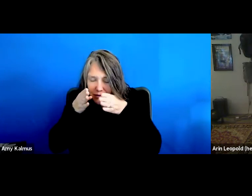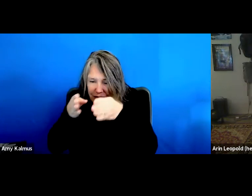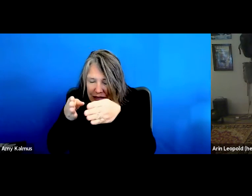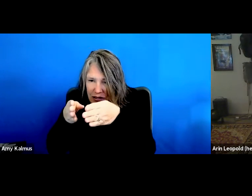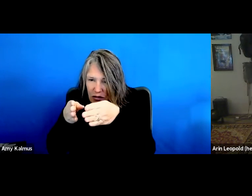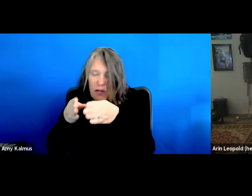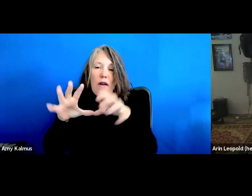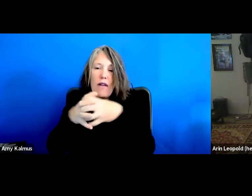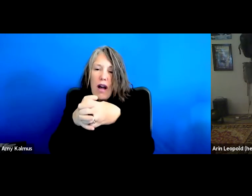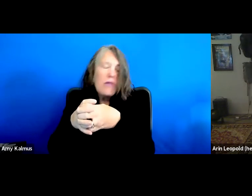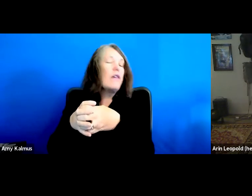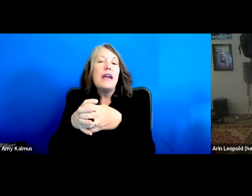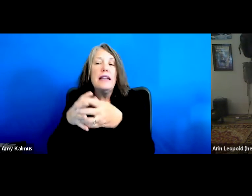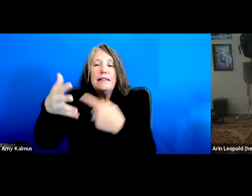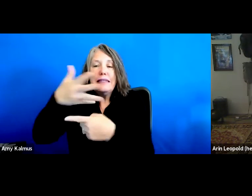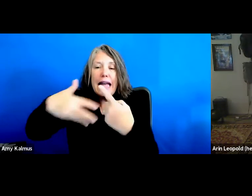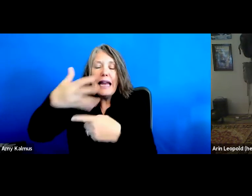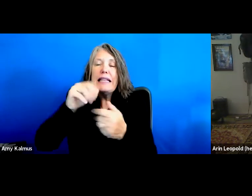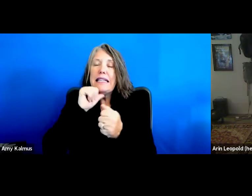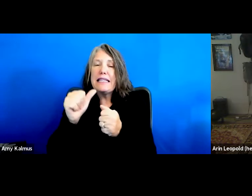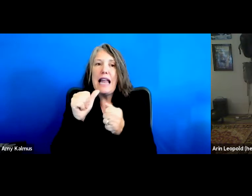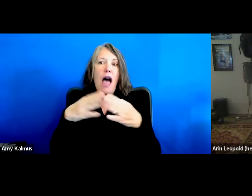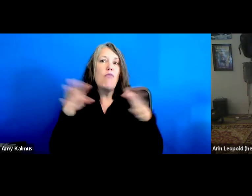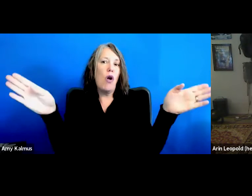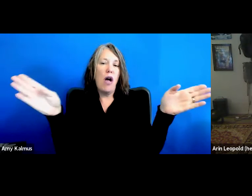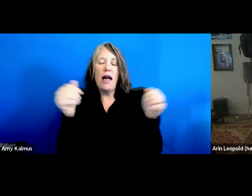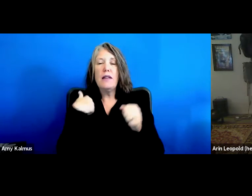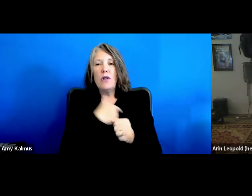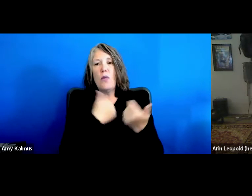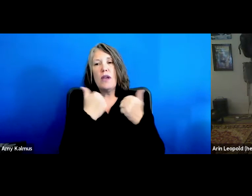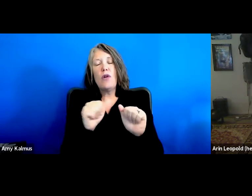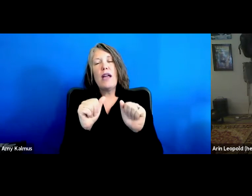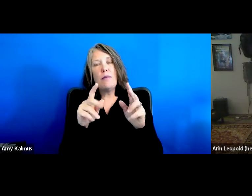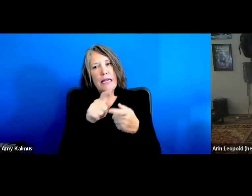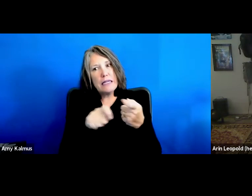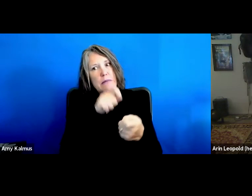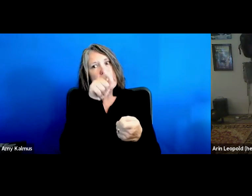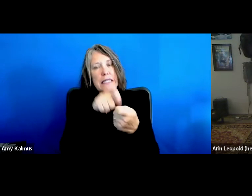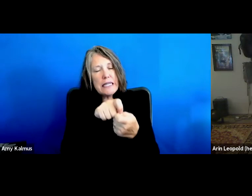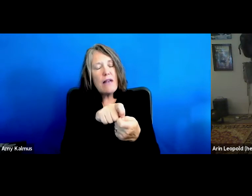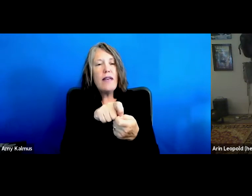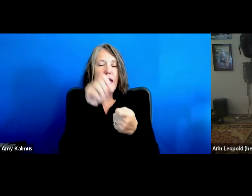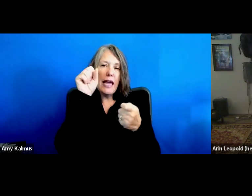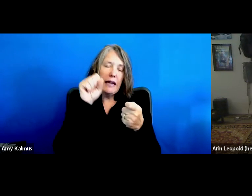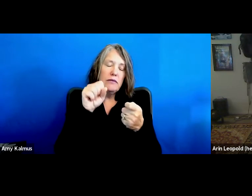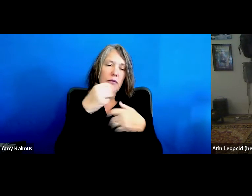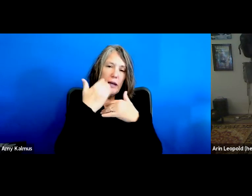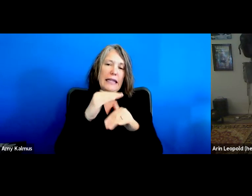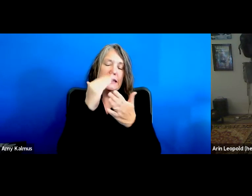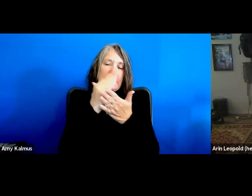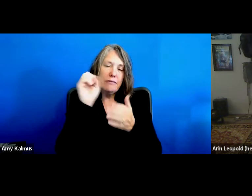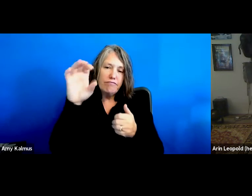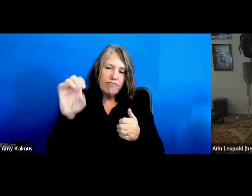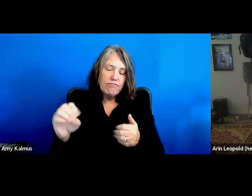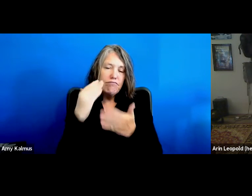congregate settings. It's not looking at a broader thing. So I think we try to be super specific. We list those limitations, and we try to